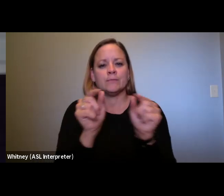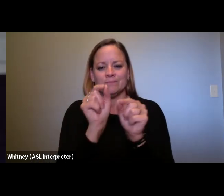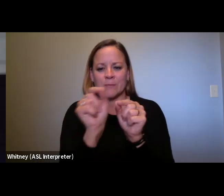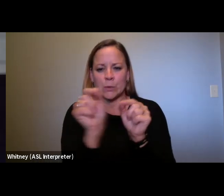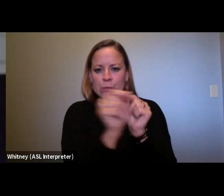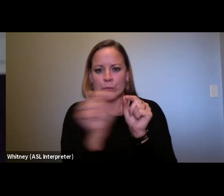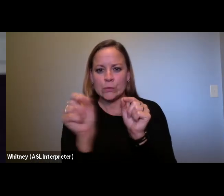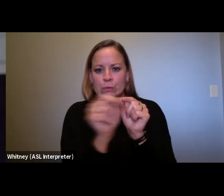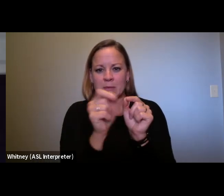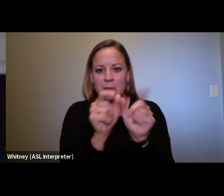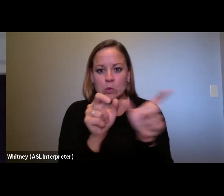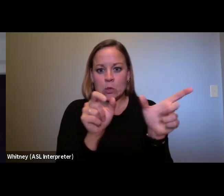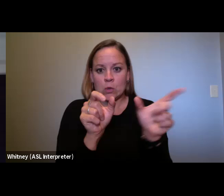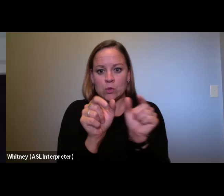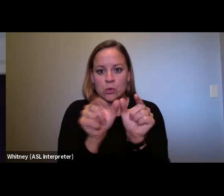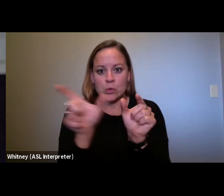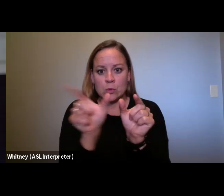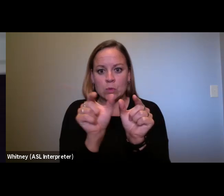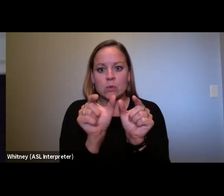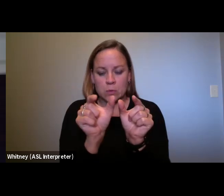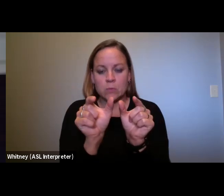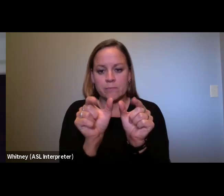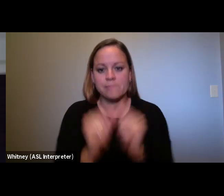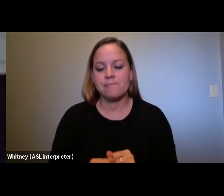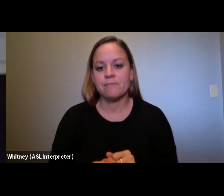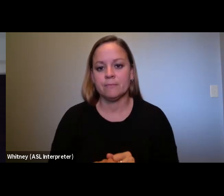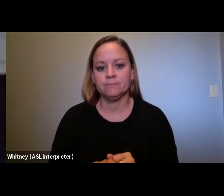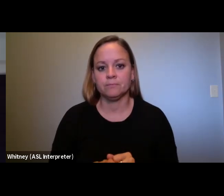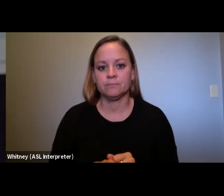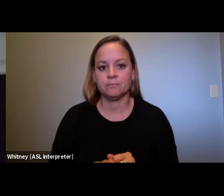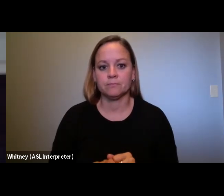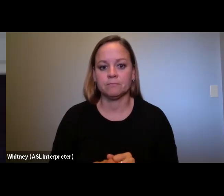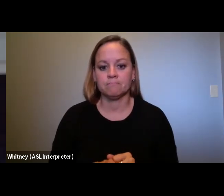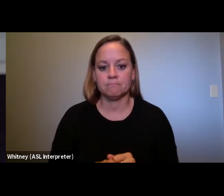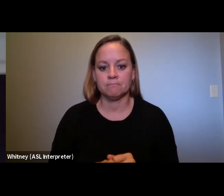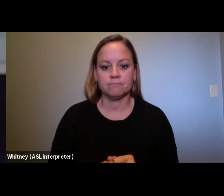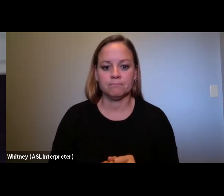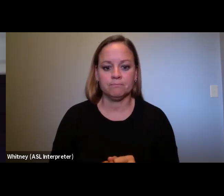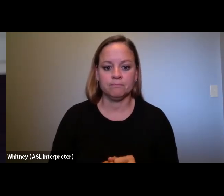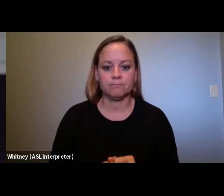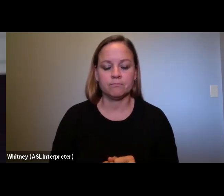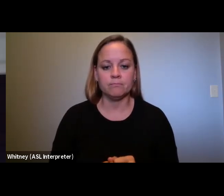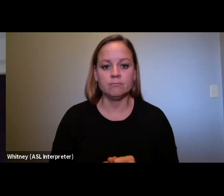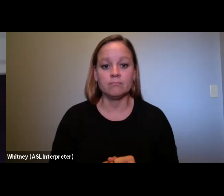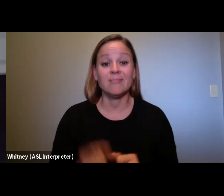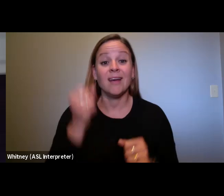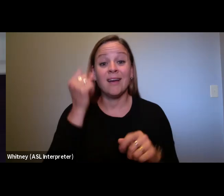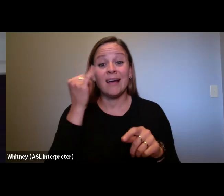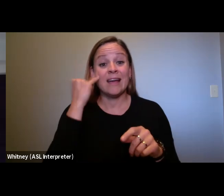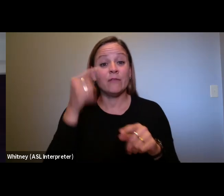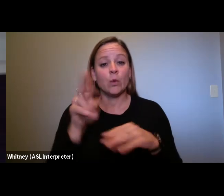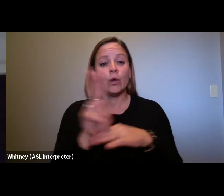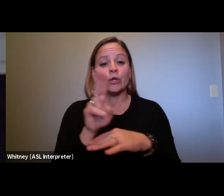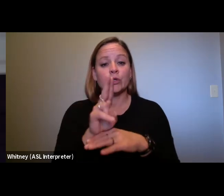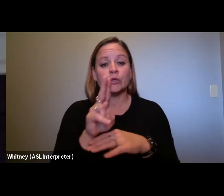in between the PowerPoint and the cameras and slide it back and forth to adjust the size. By the way, if you're using